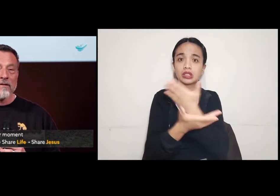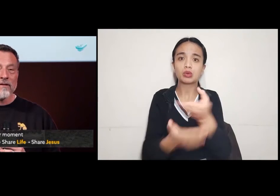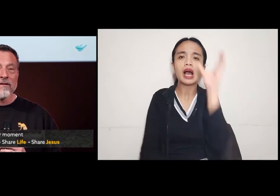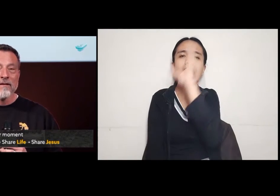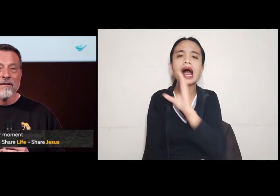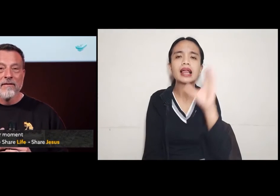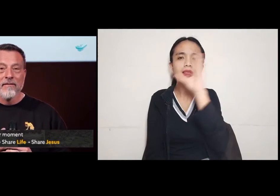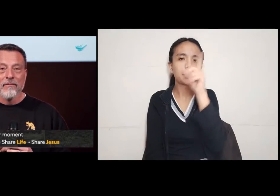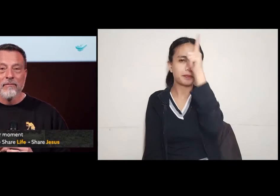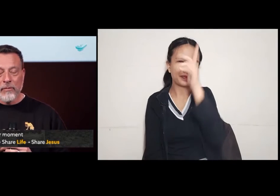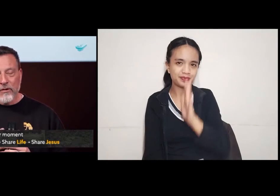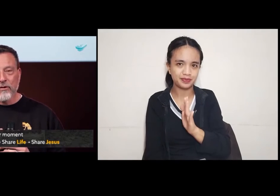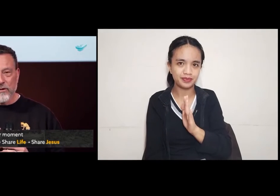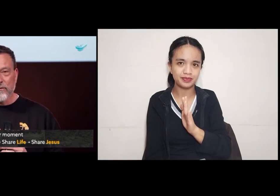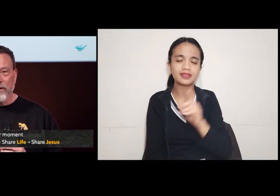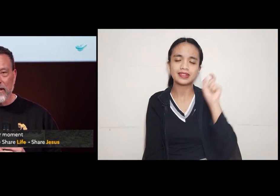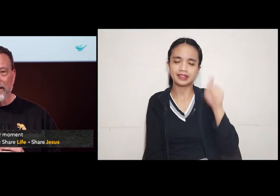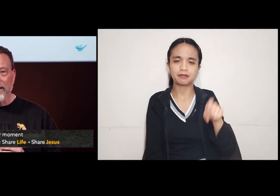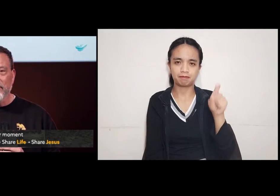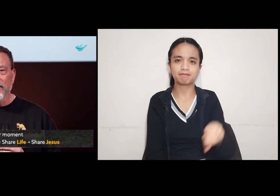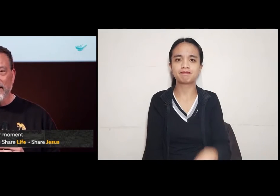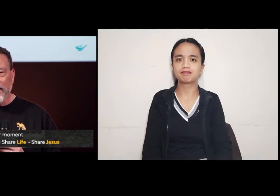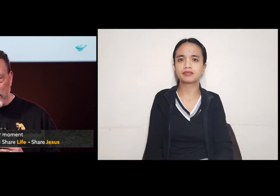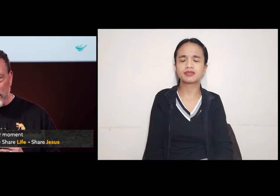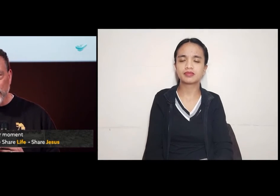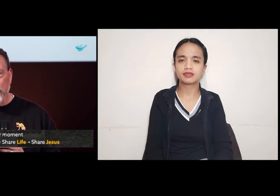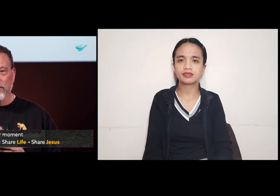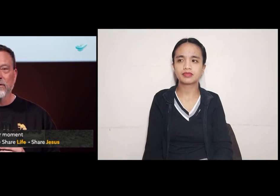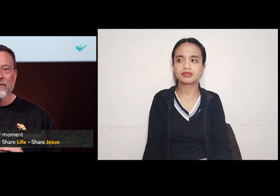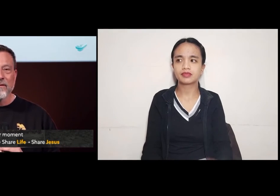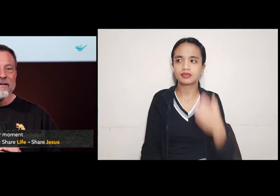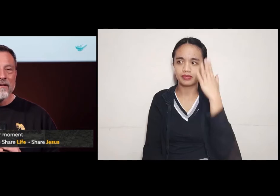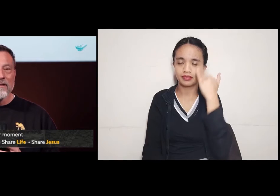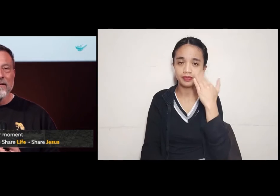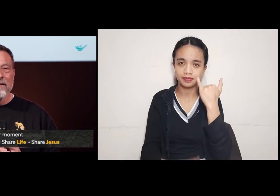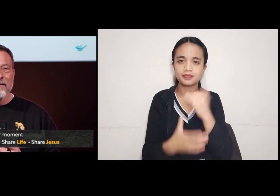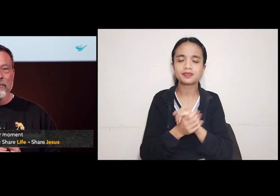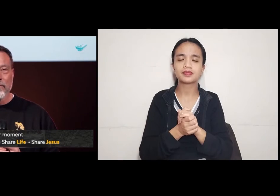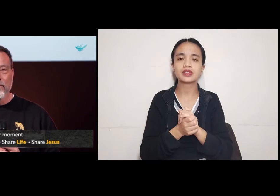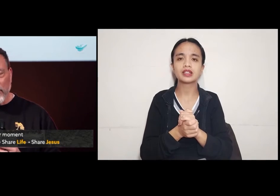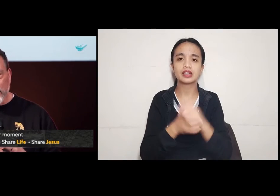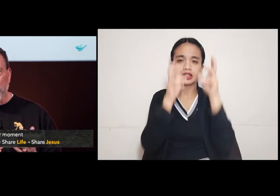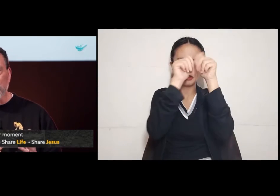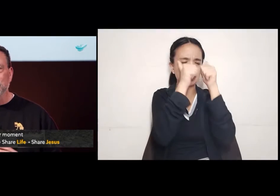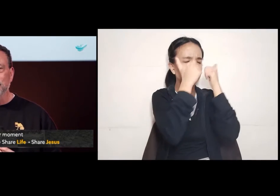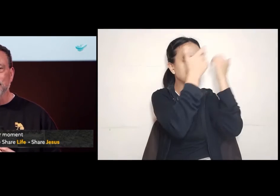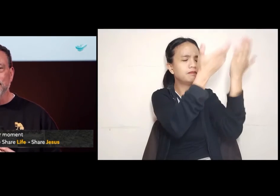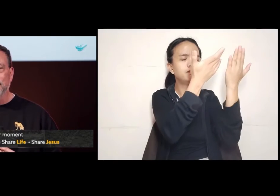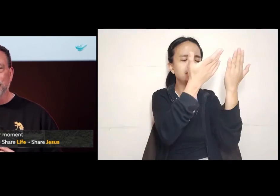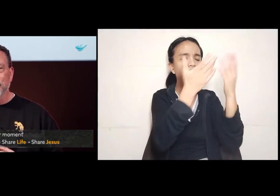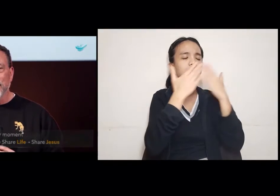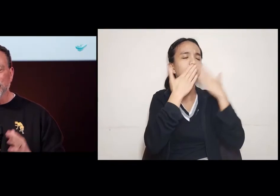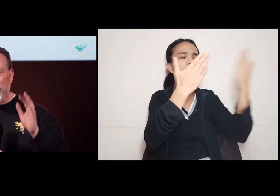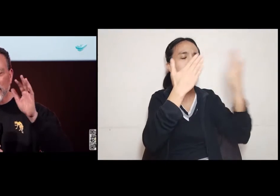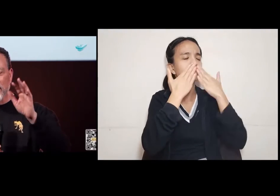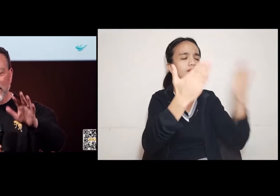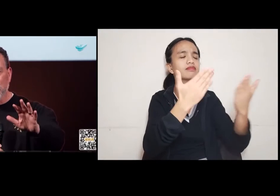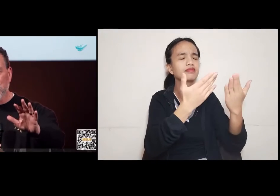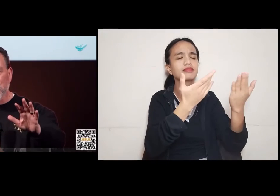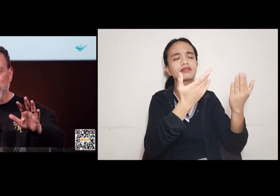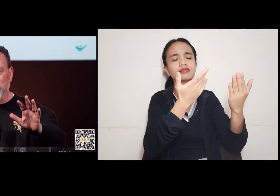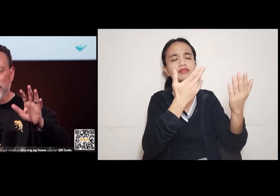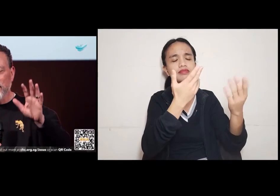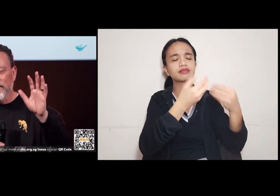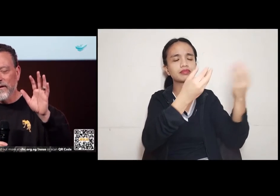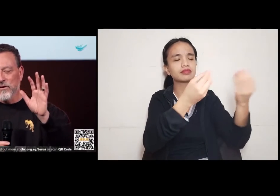of crisis, people are searching for God, and you're supposed to point the way. Father, I thank